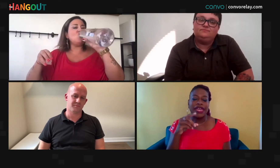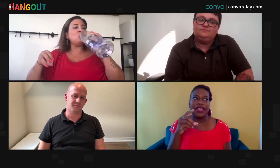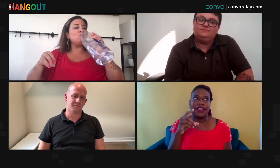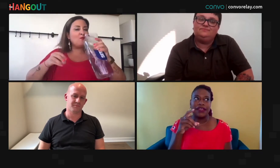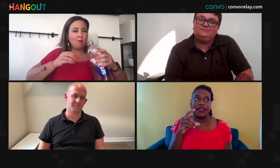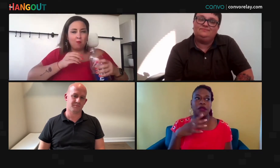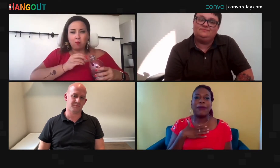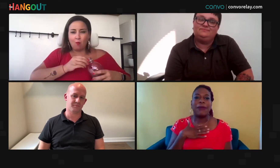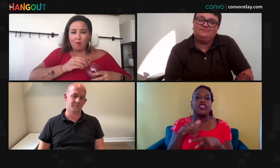so